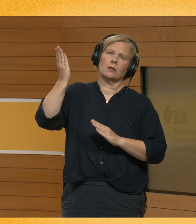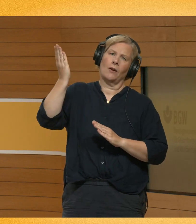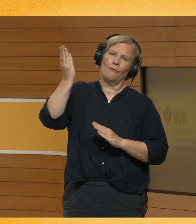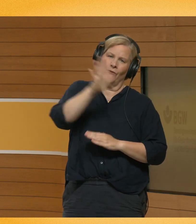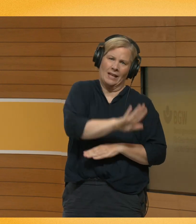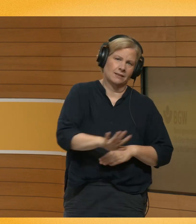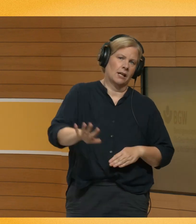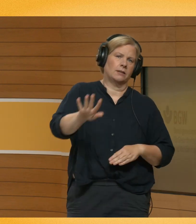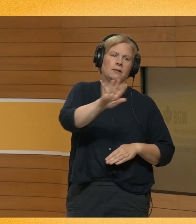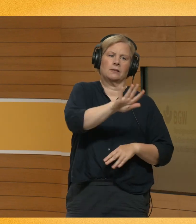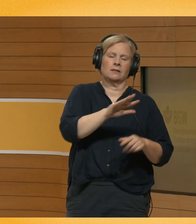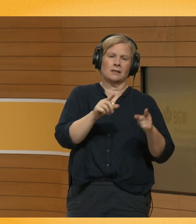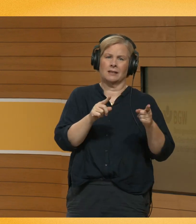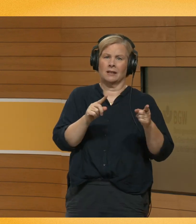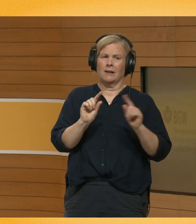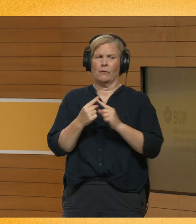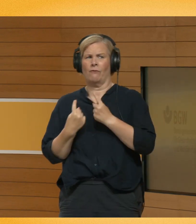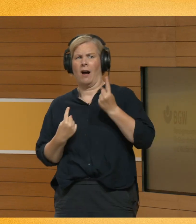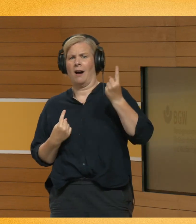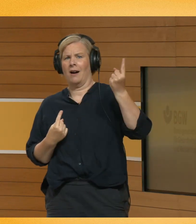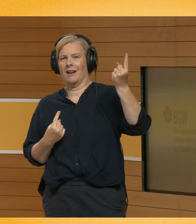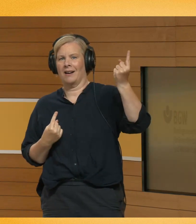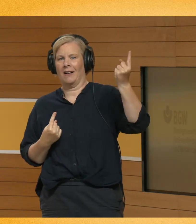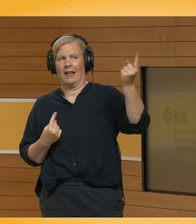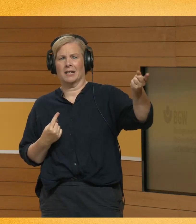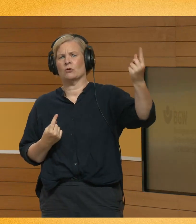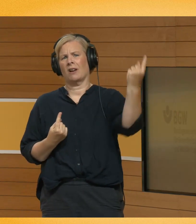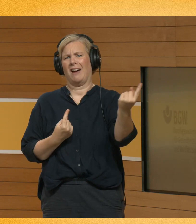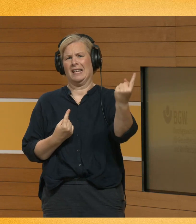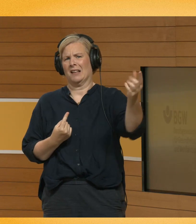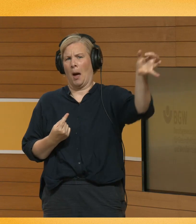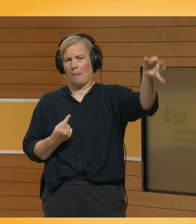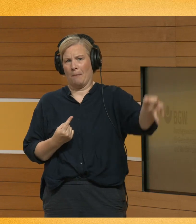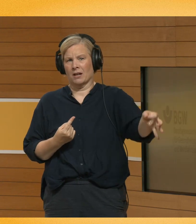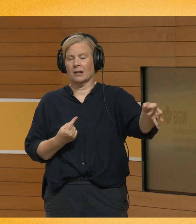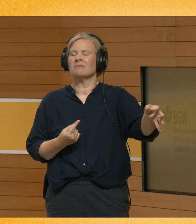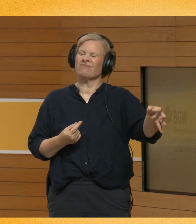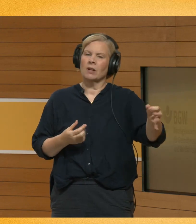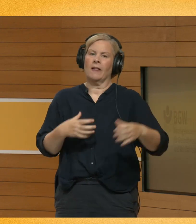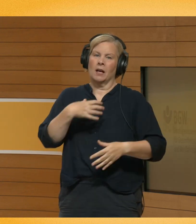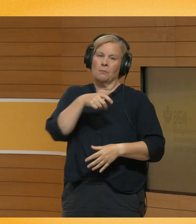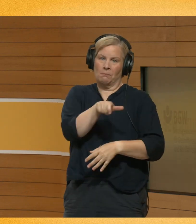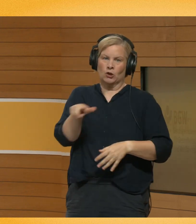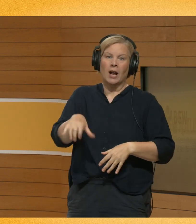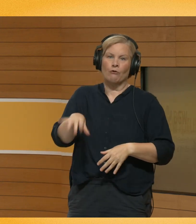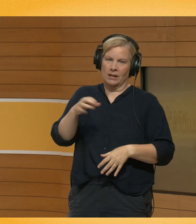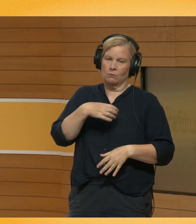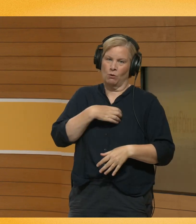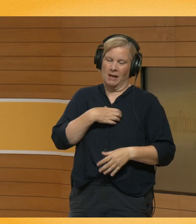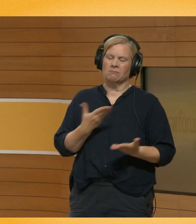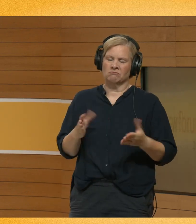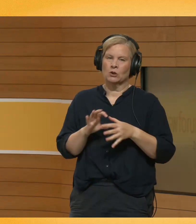with recruitment, more to do with our location, I suppose, and lack of